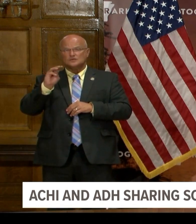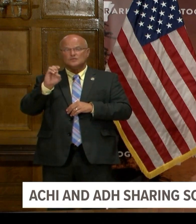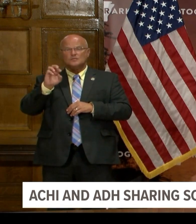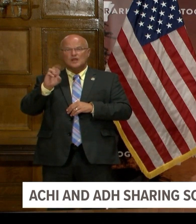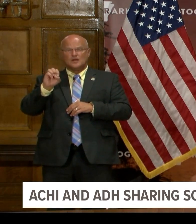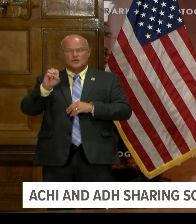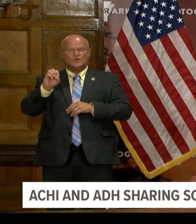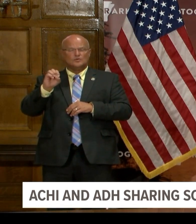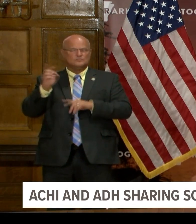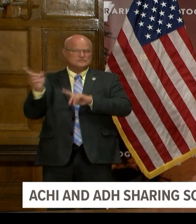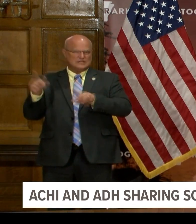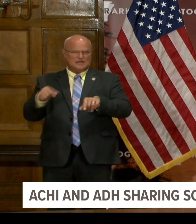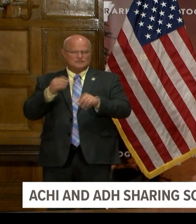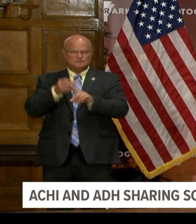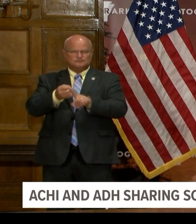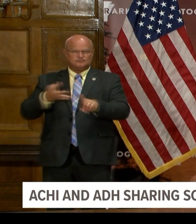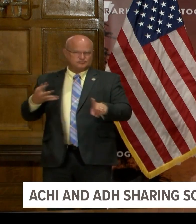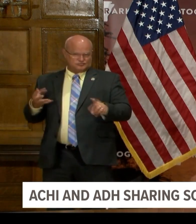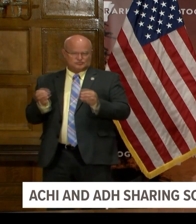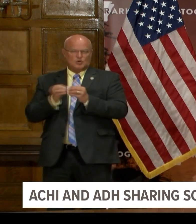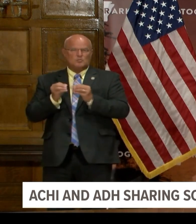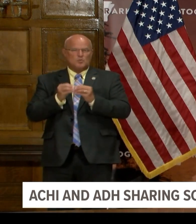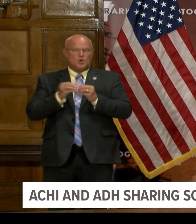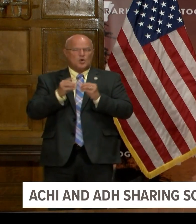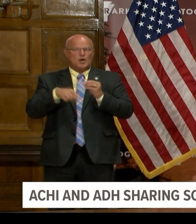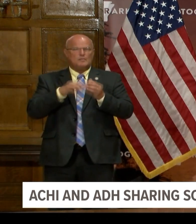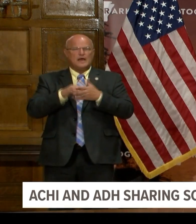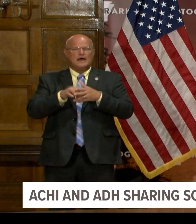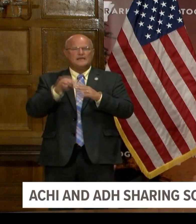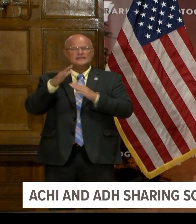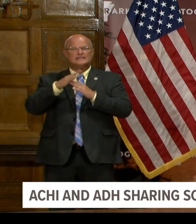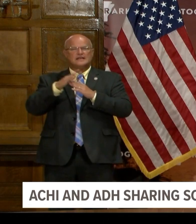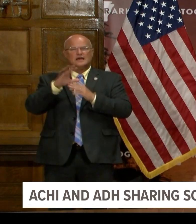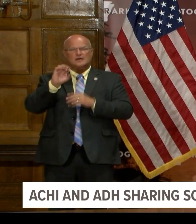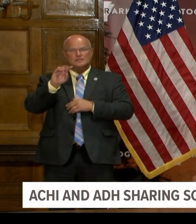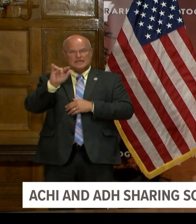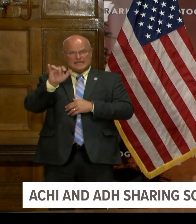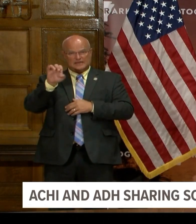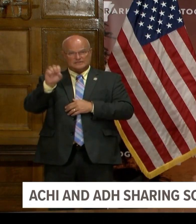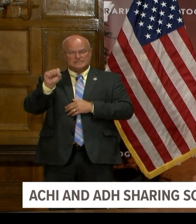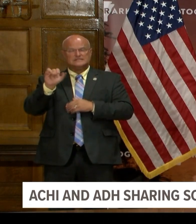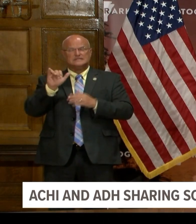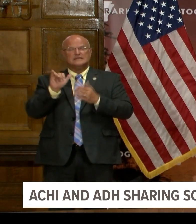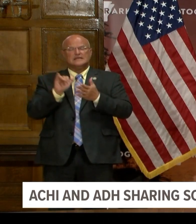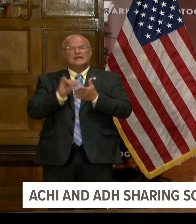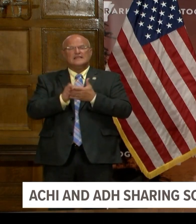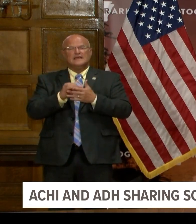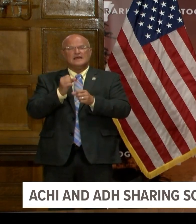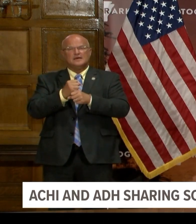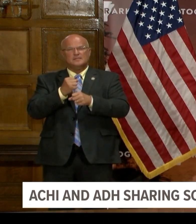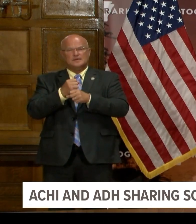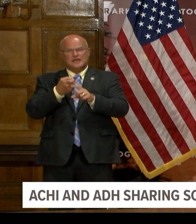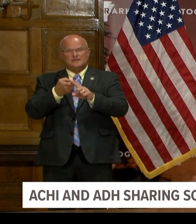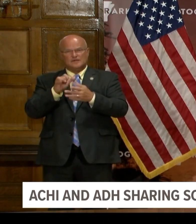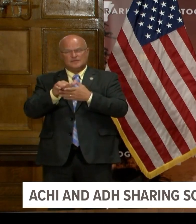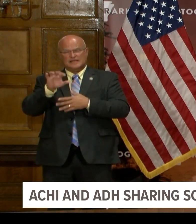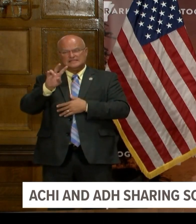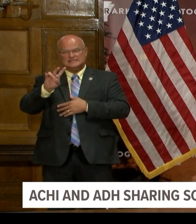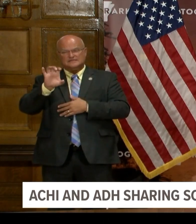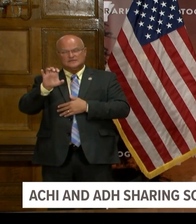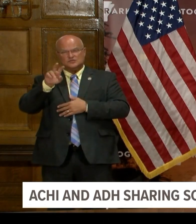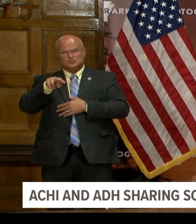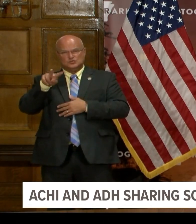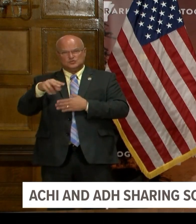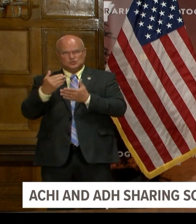course, give more details in terms of the top counties that make up that 722